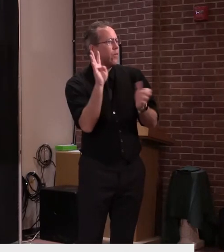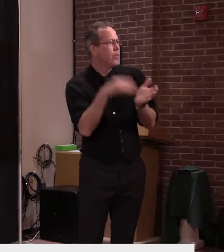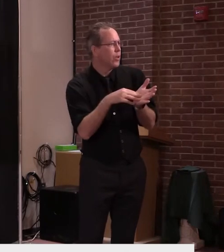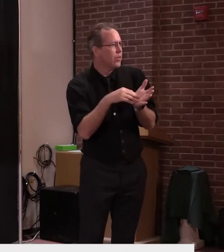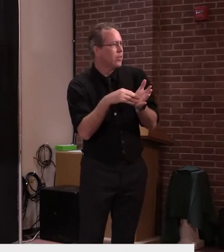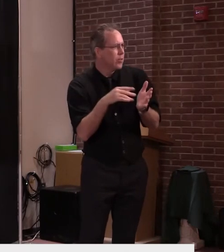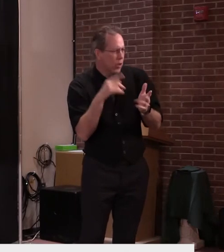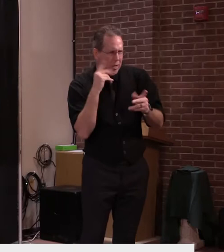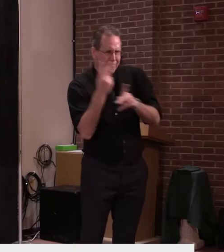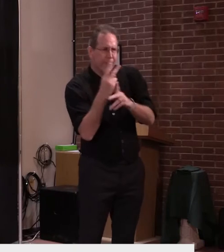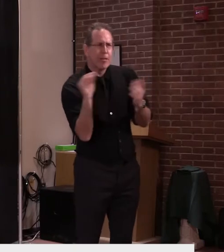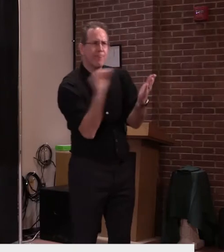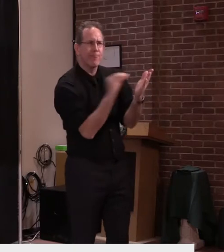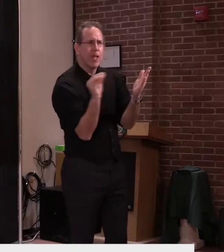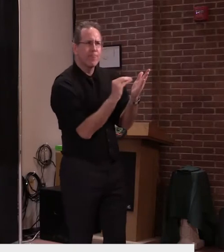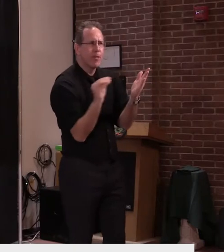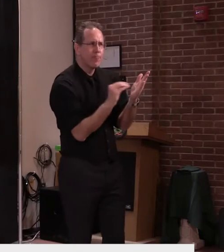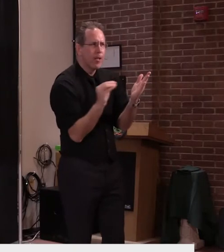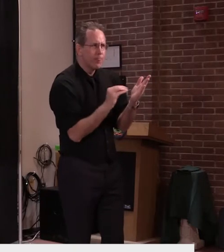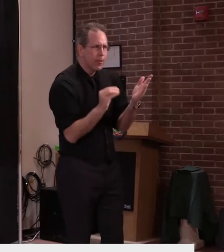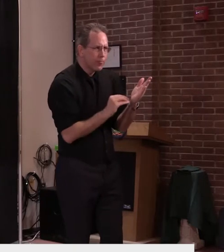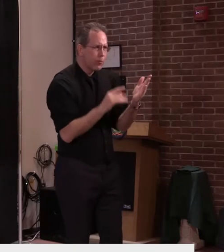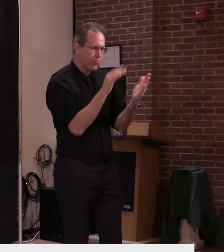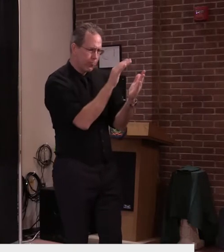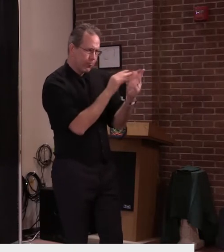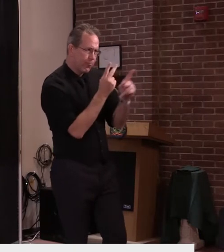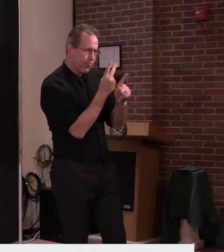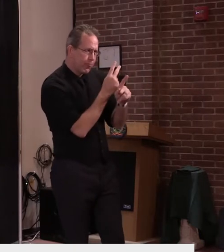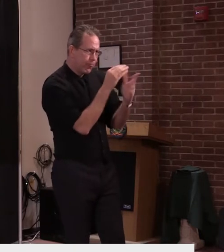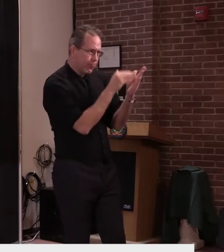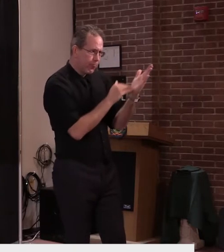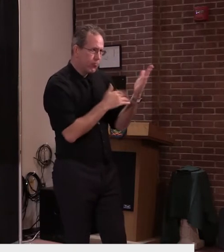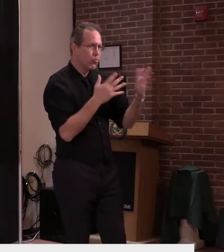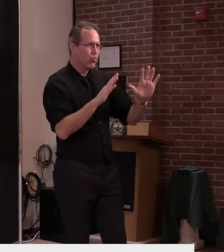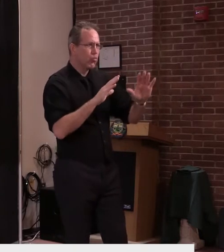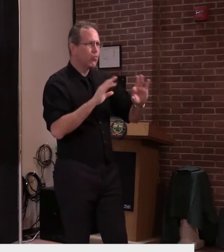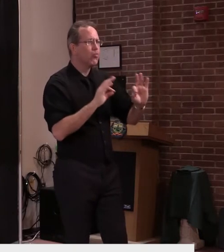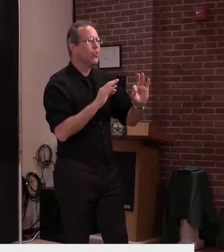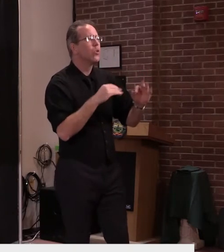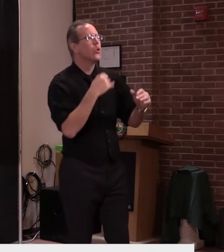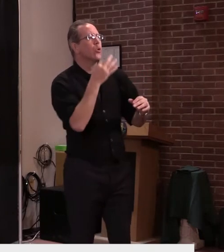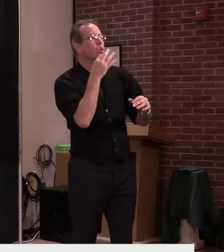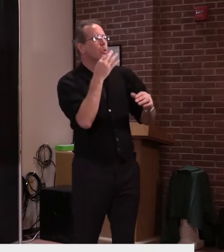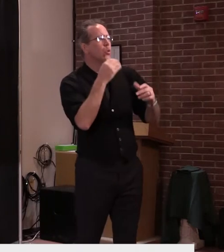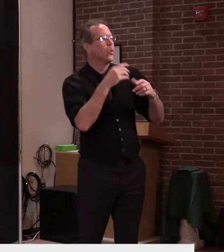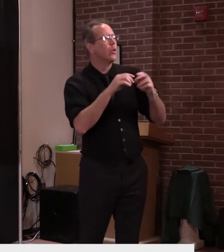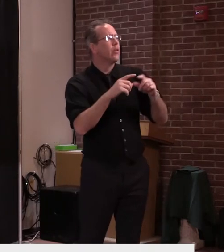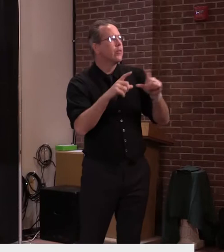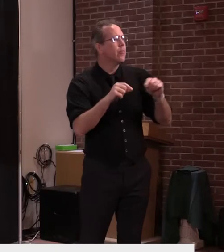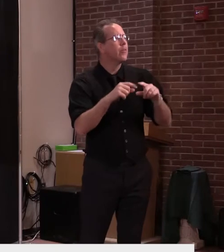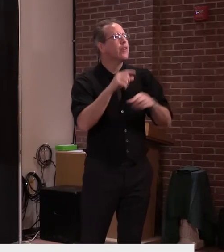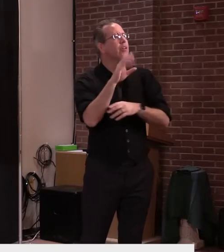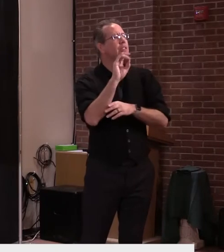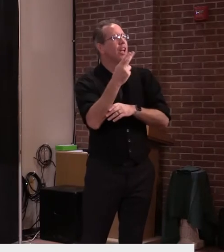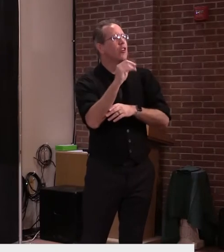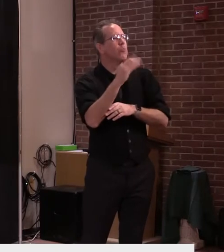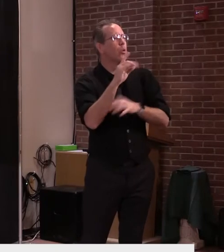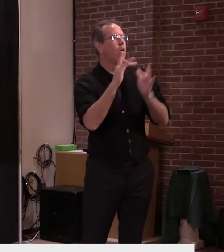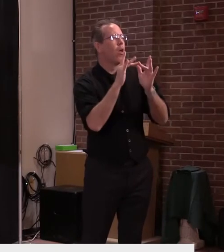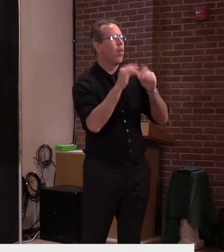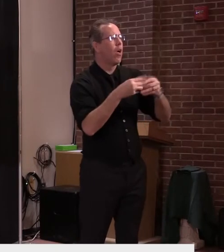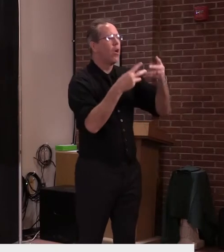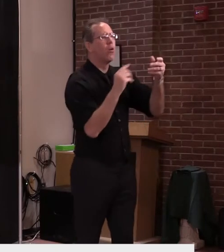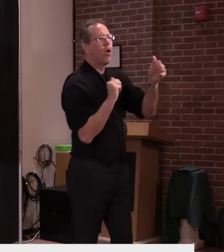reported. When this work is completed, the public dashboard will be updated. We anticipate the testing dashboard